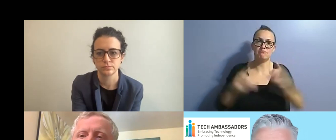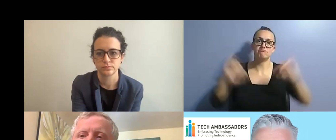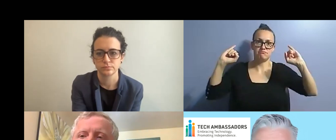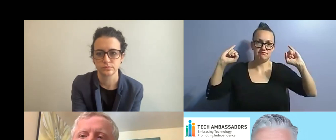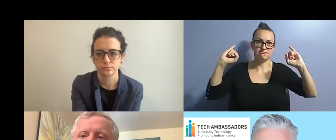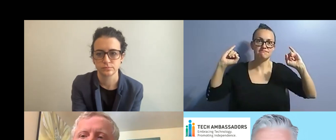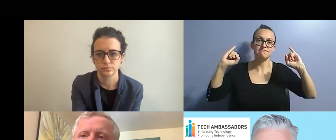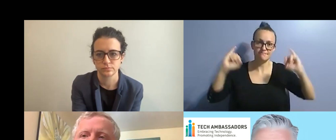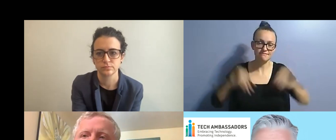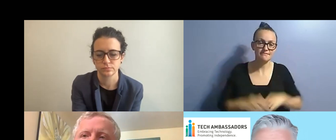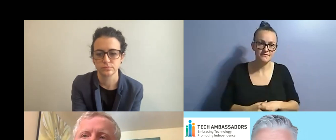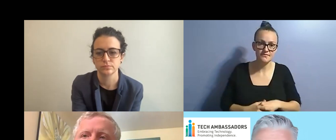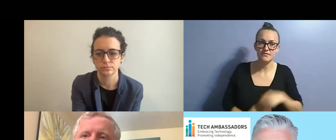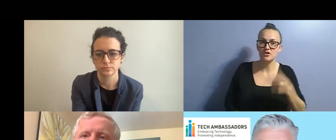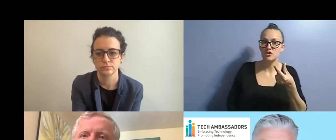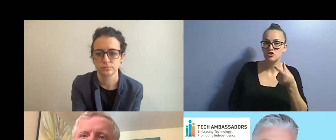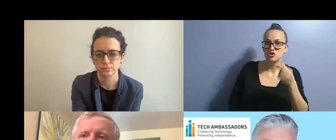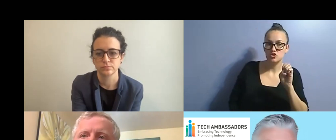of the